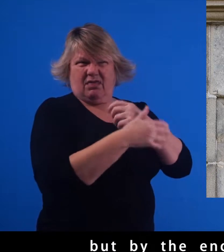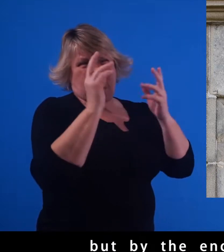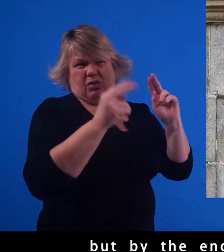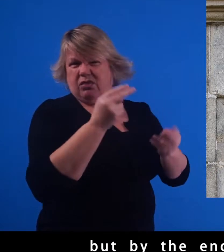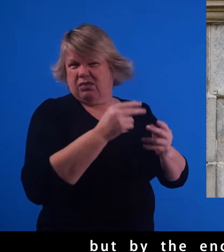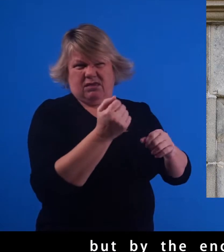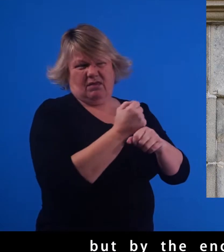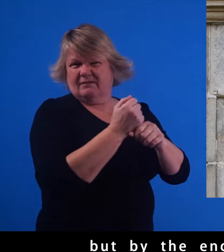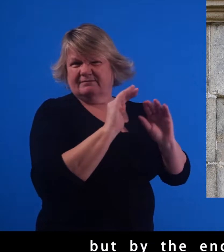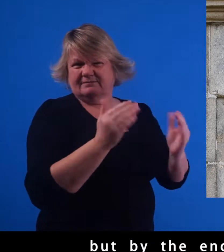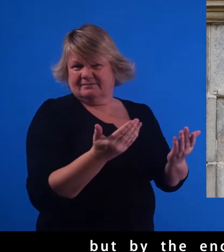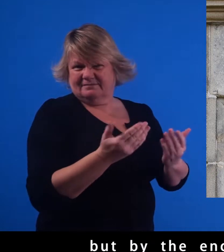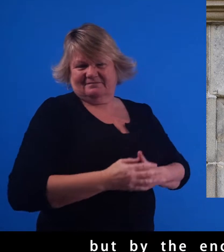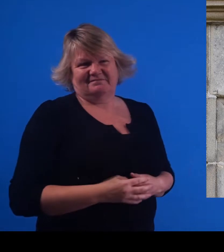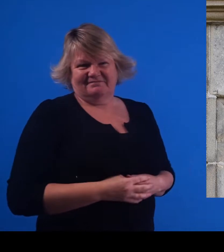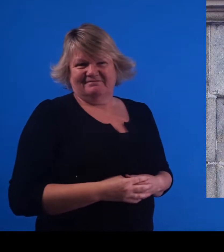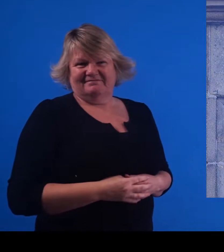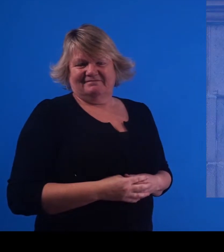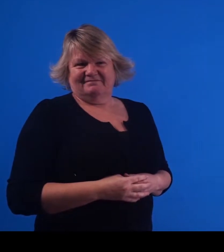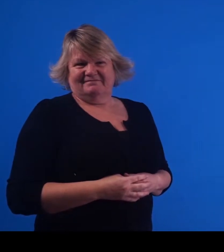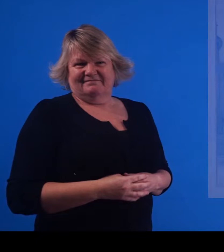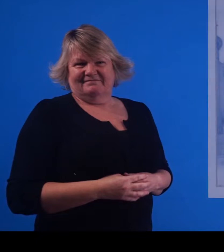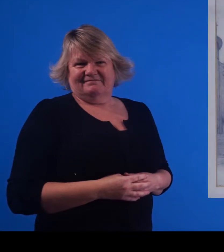had fallen into ruin.